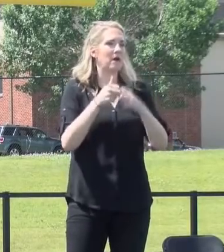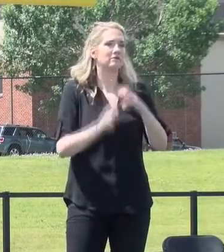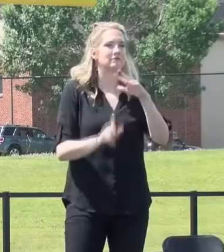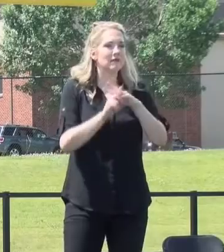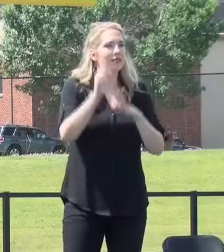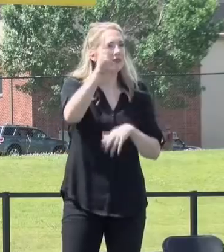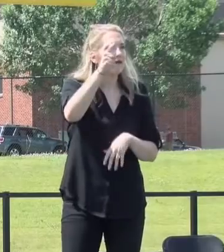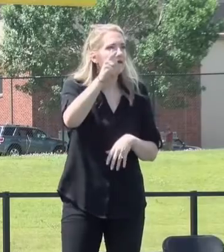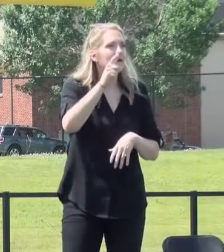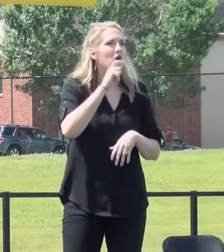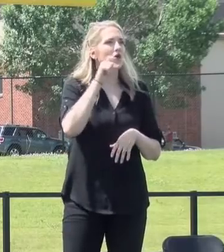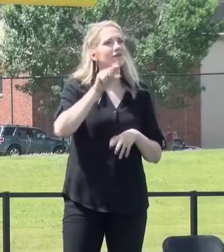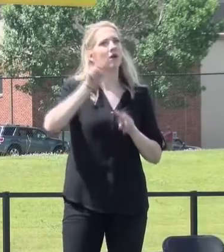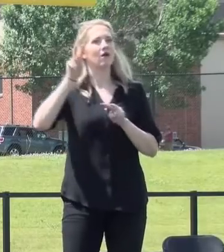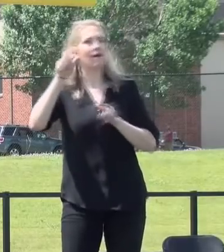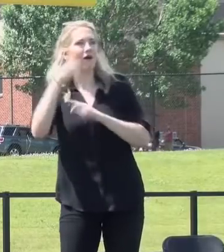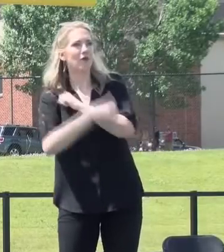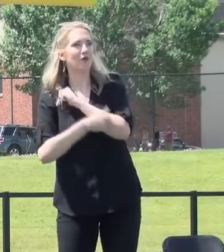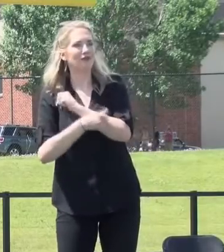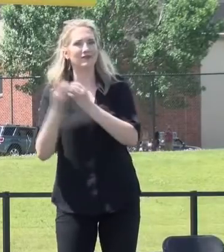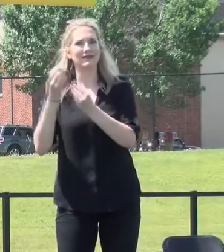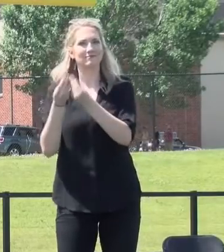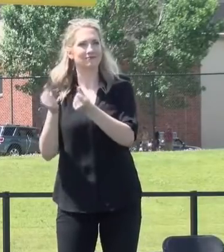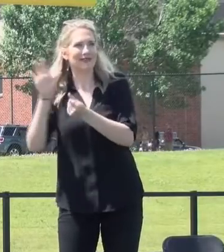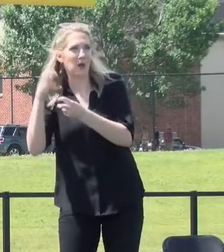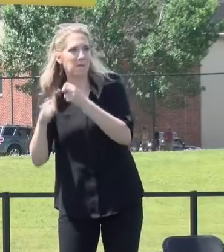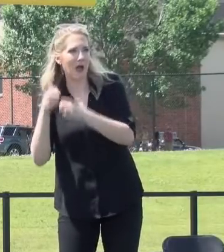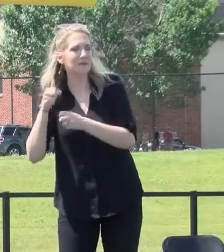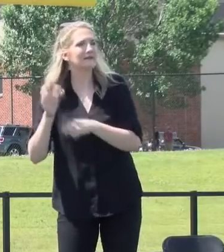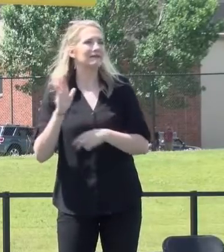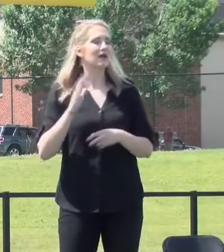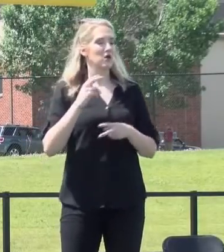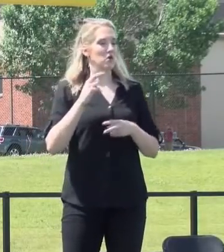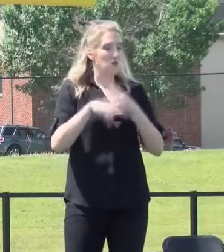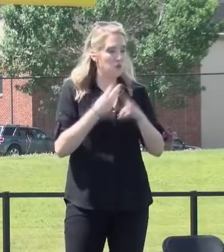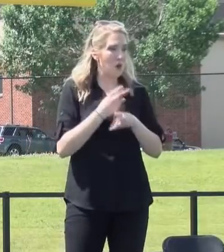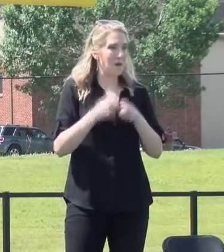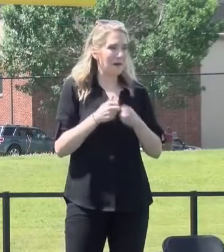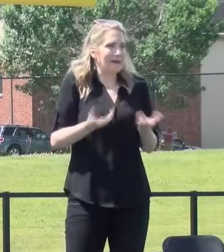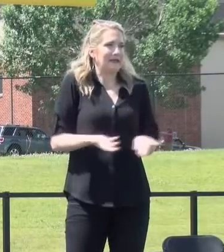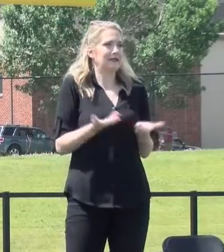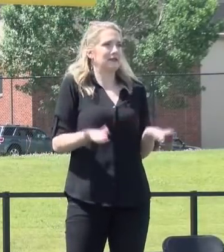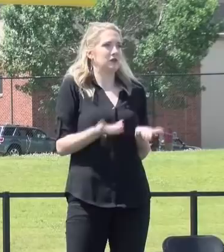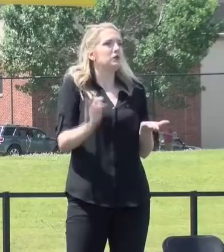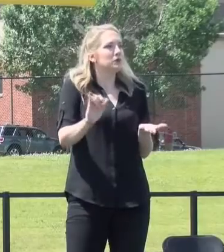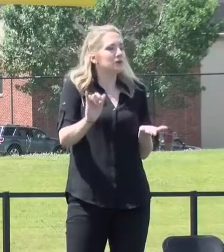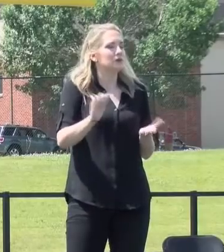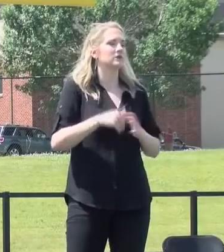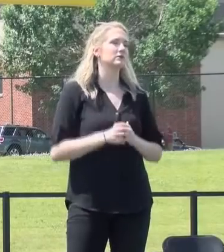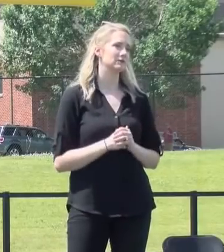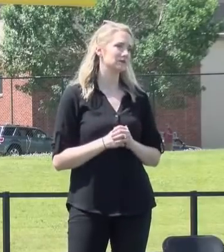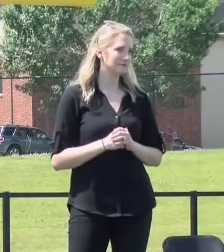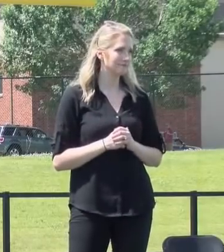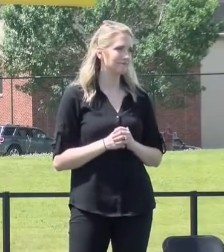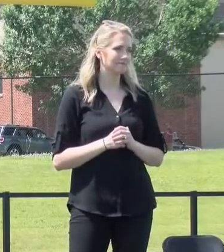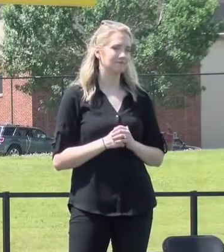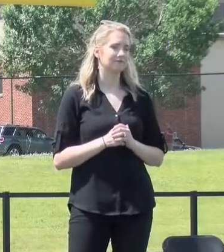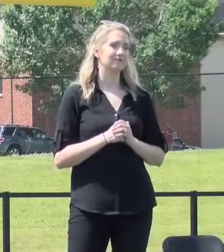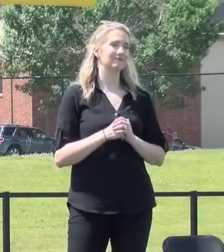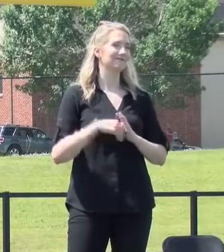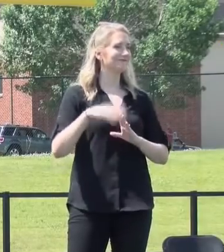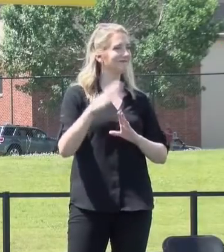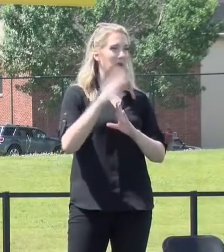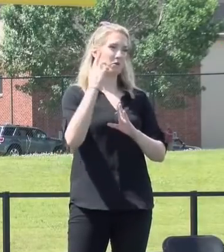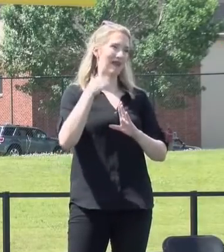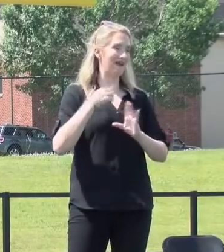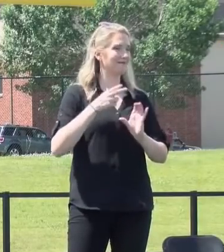and we don't have to look overseas to solve those problems, because the world's problems are right in our backyard. One of the main reasons I